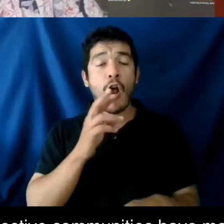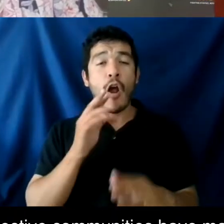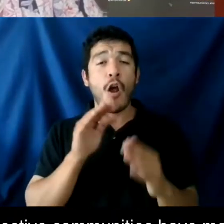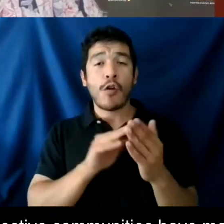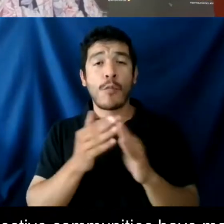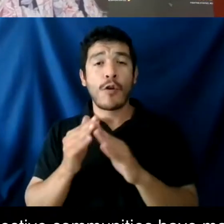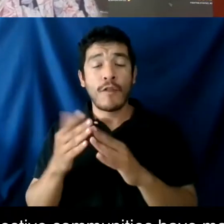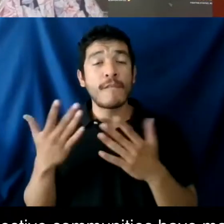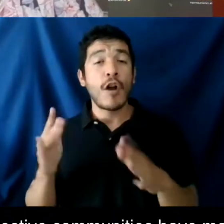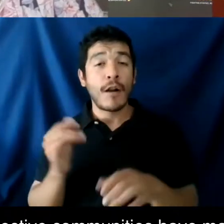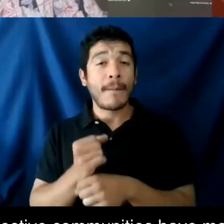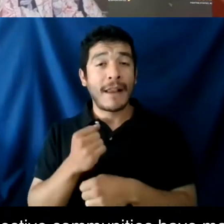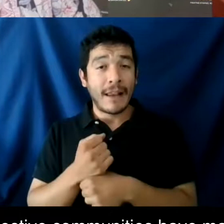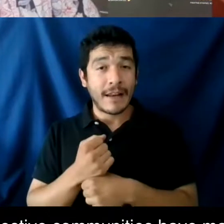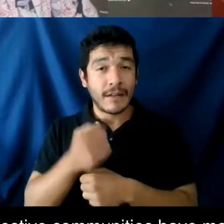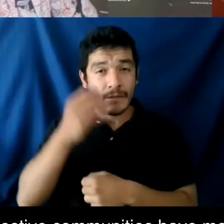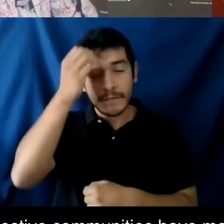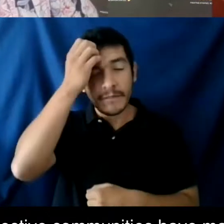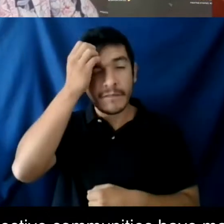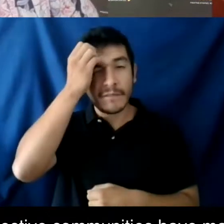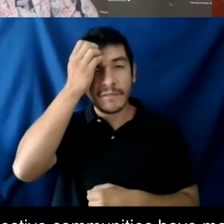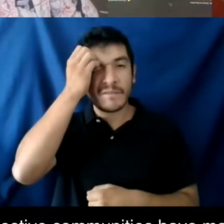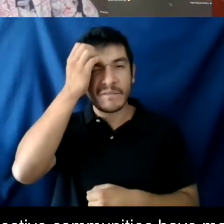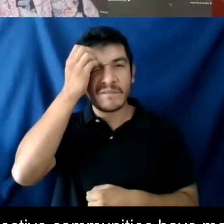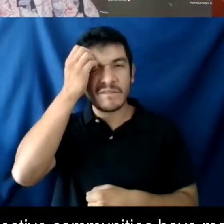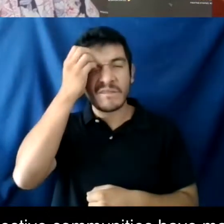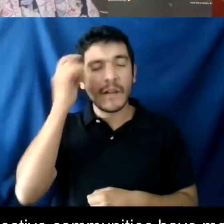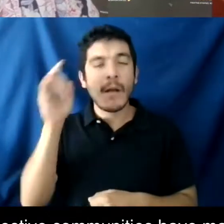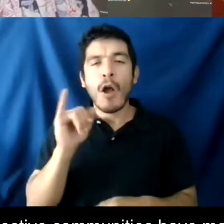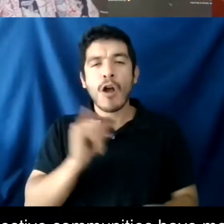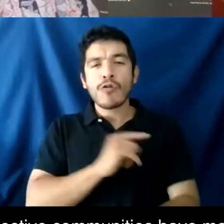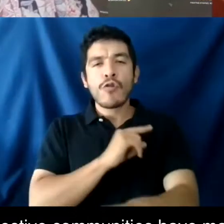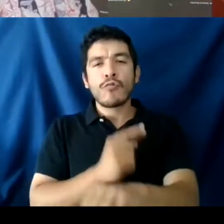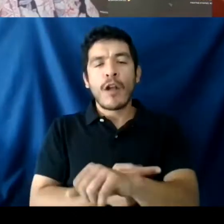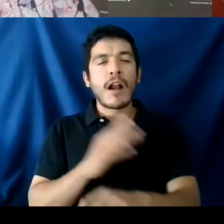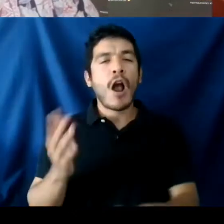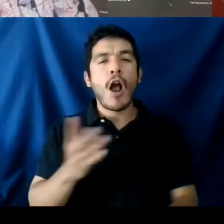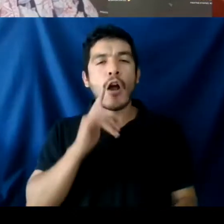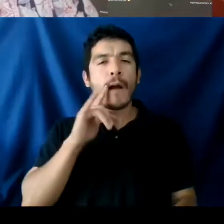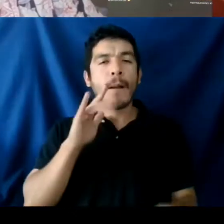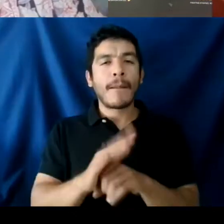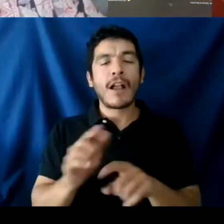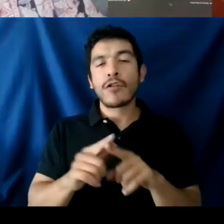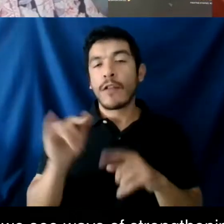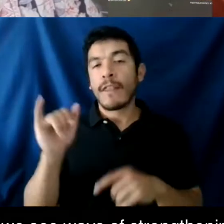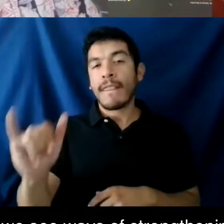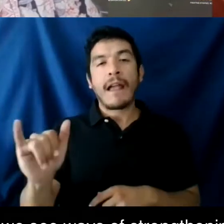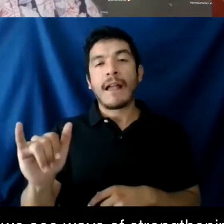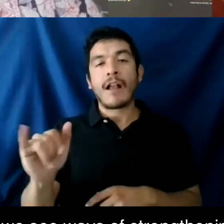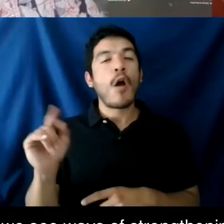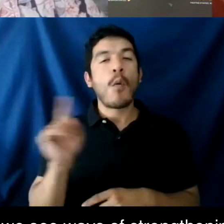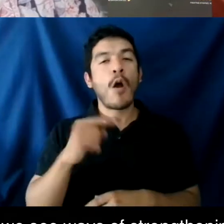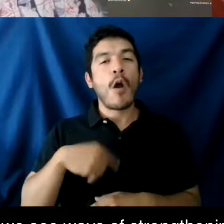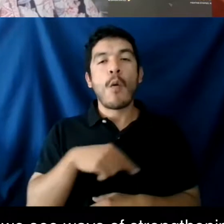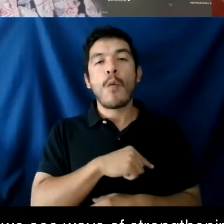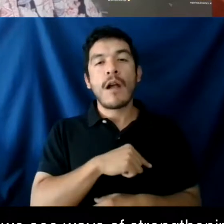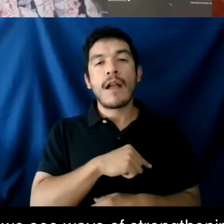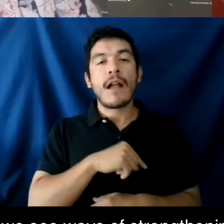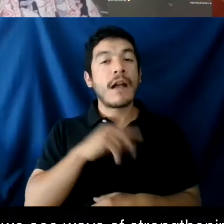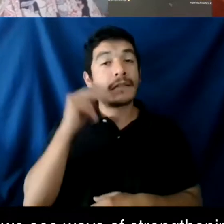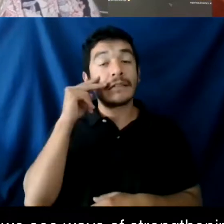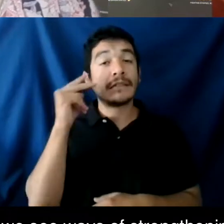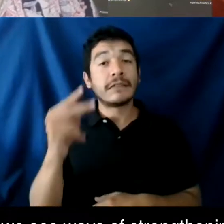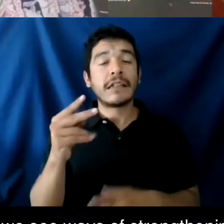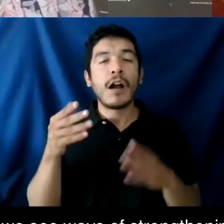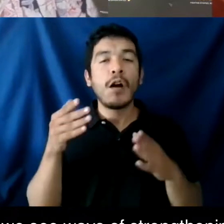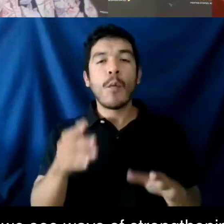have made, but strengthening our commitments to that intersection where we see